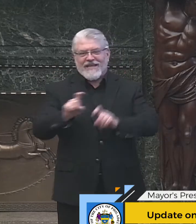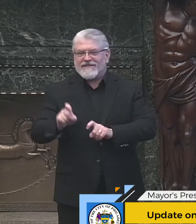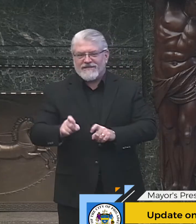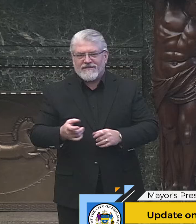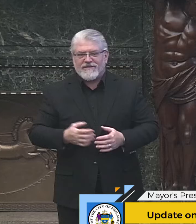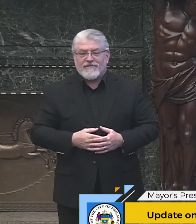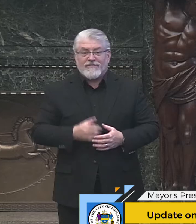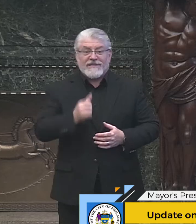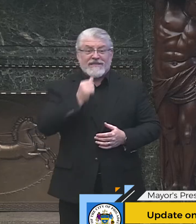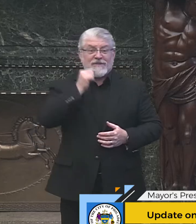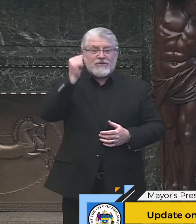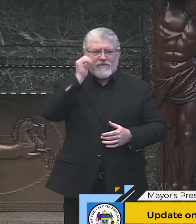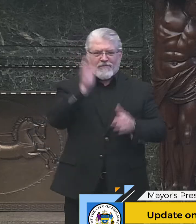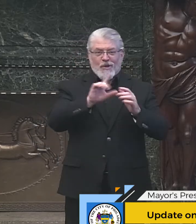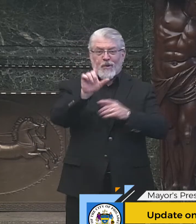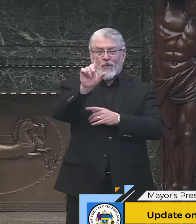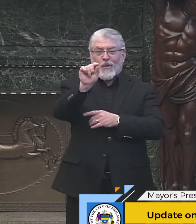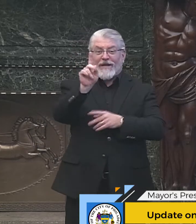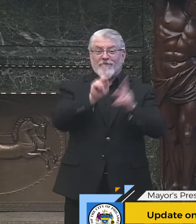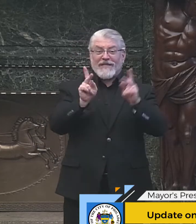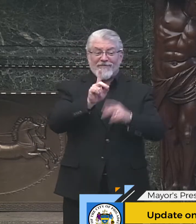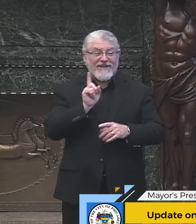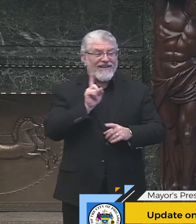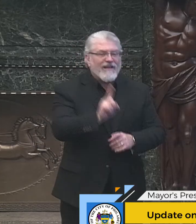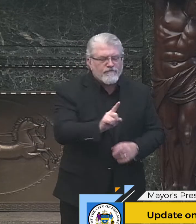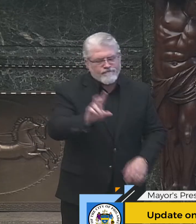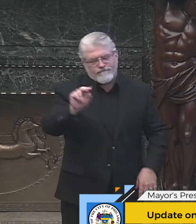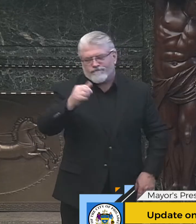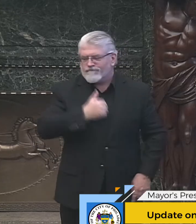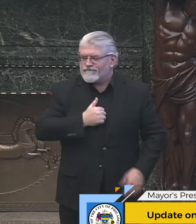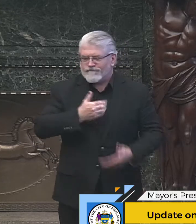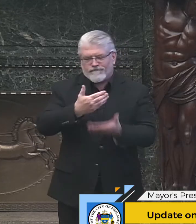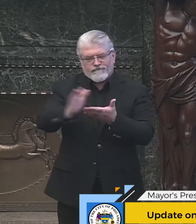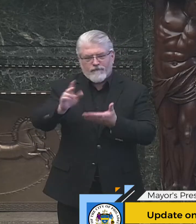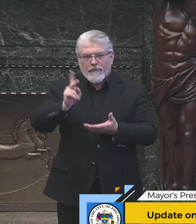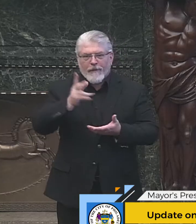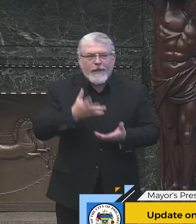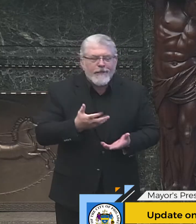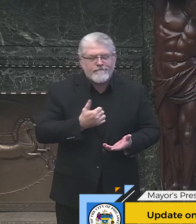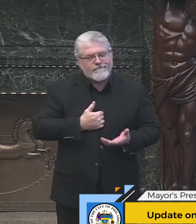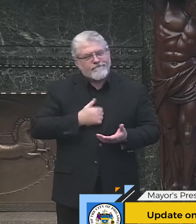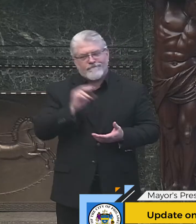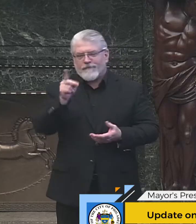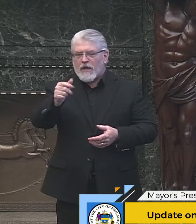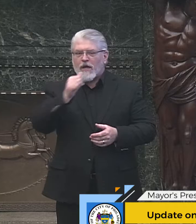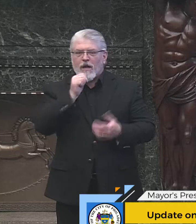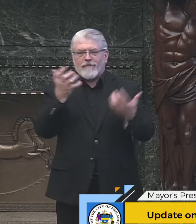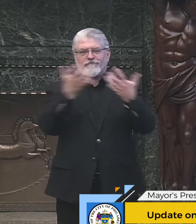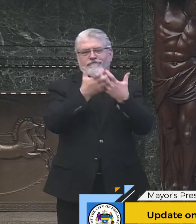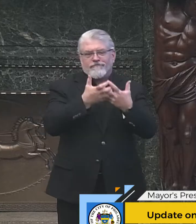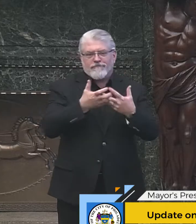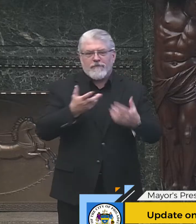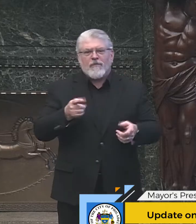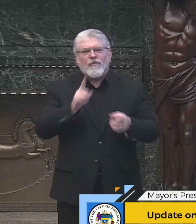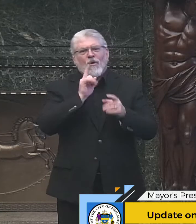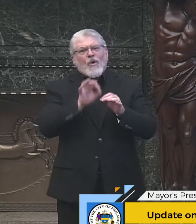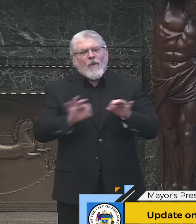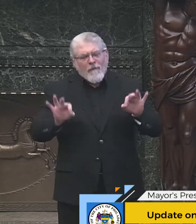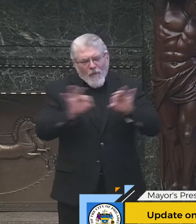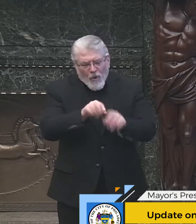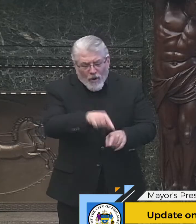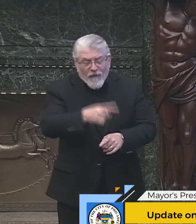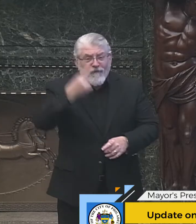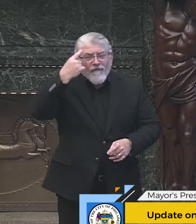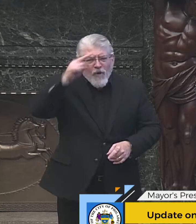do that. My apologies for those people, but those who are healthy and just simply worried, the test is not for you. If you do come to the